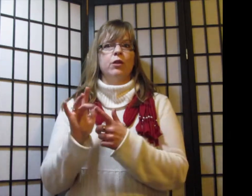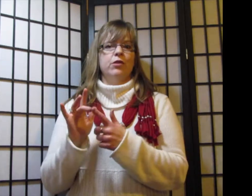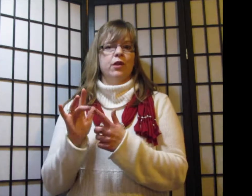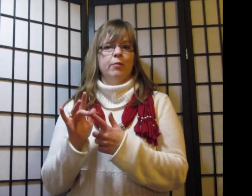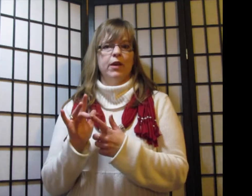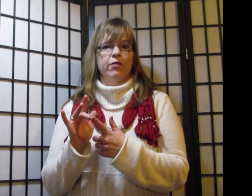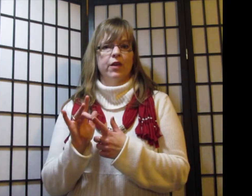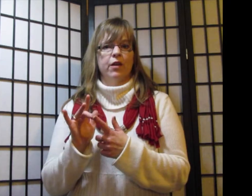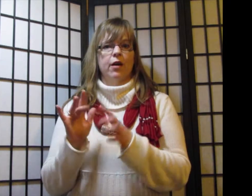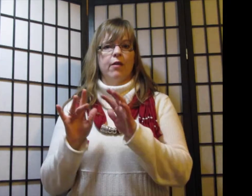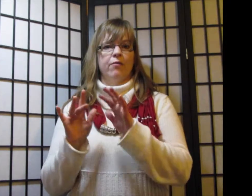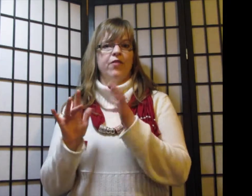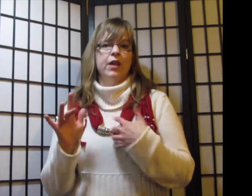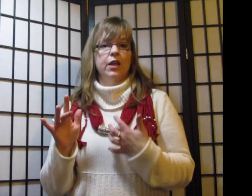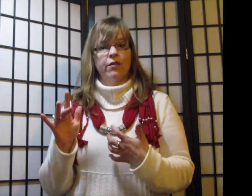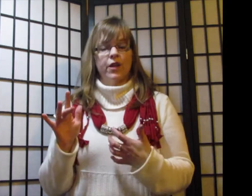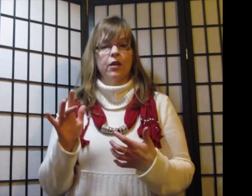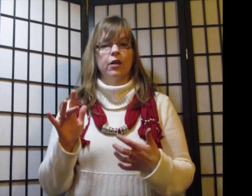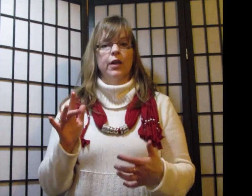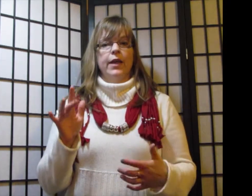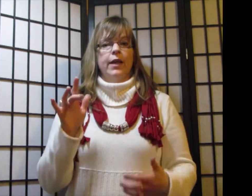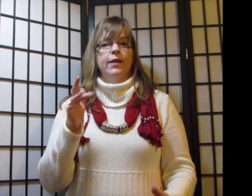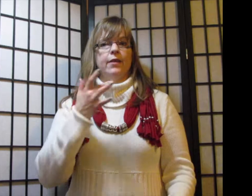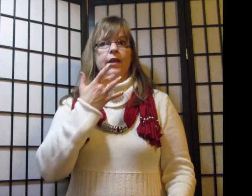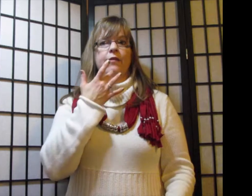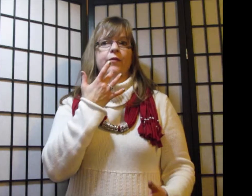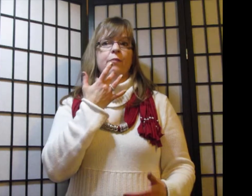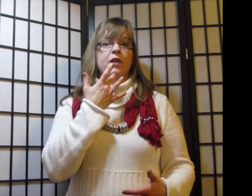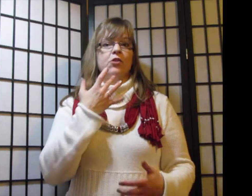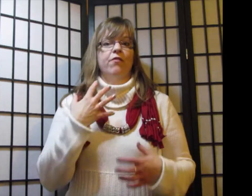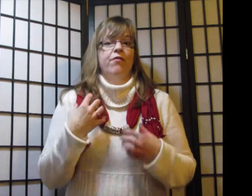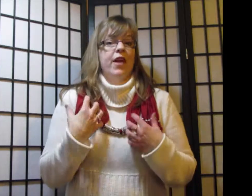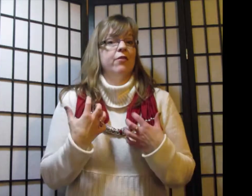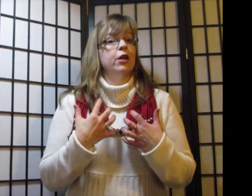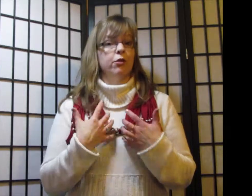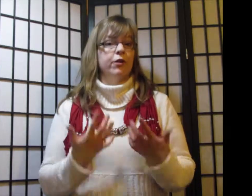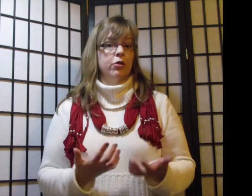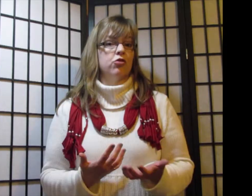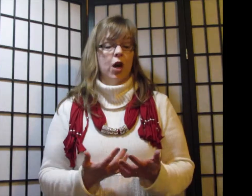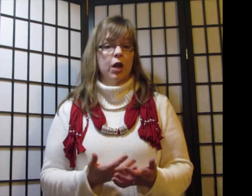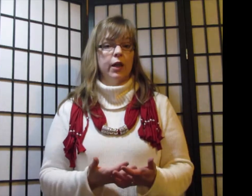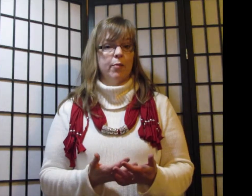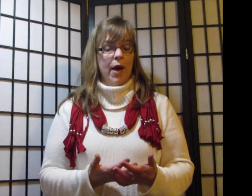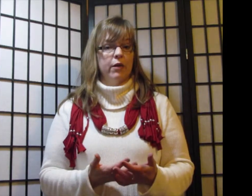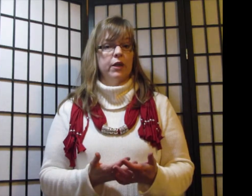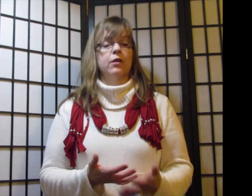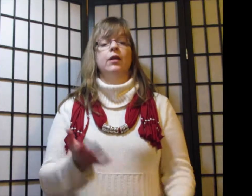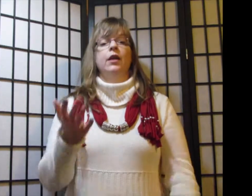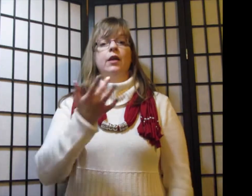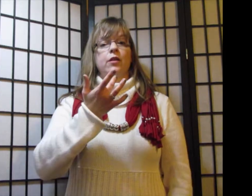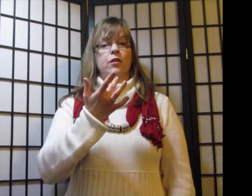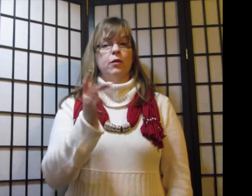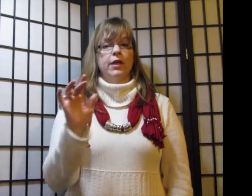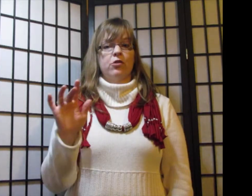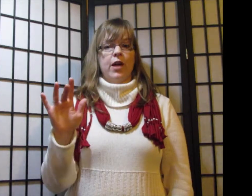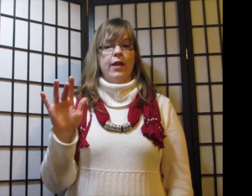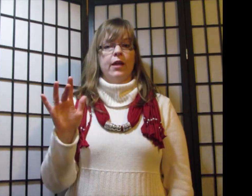using our middle finger, our feeling finger, is that if something's your favorite, you feel strongly about it. So let's try that